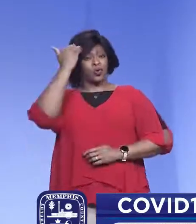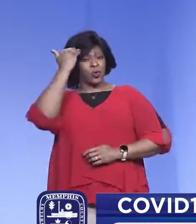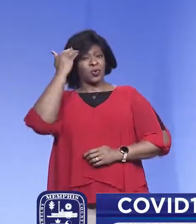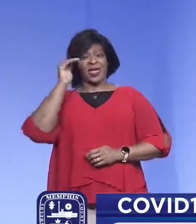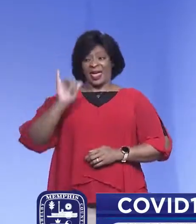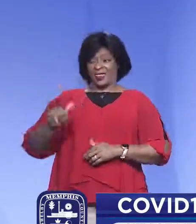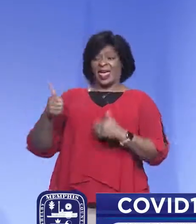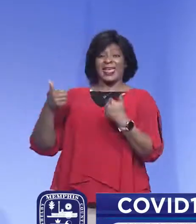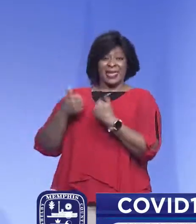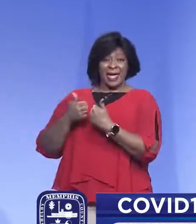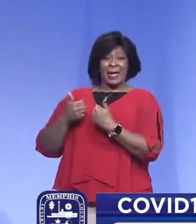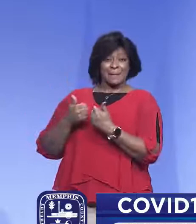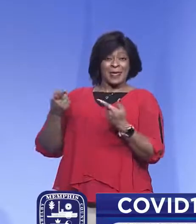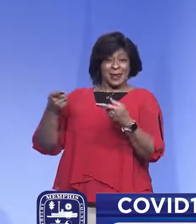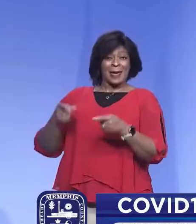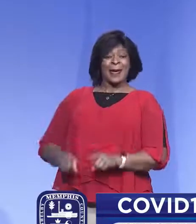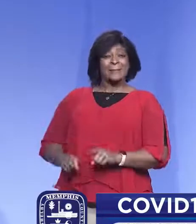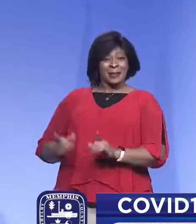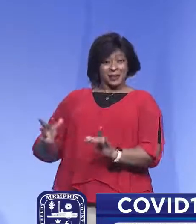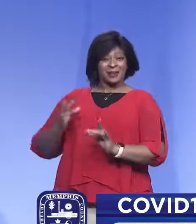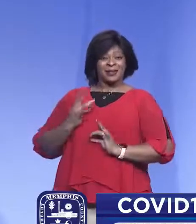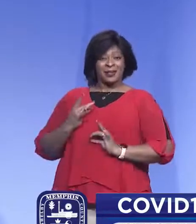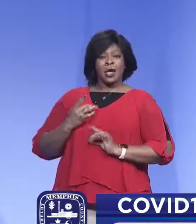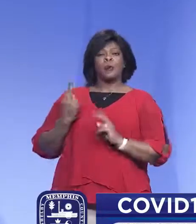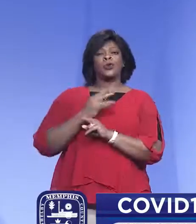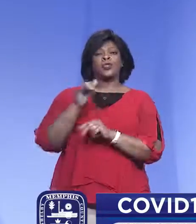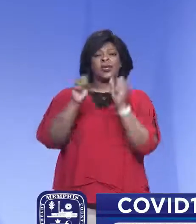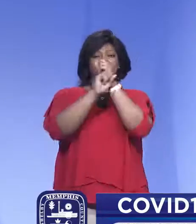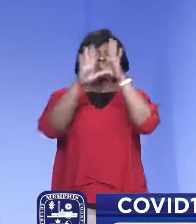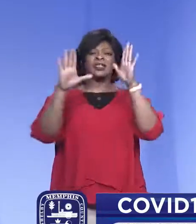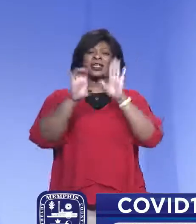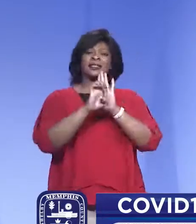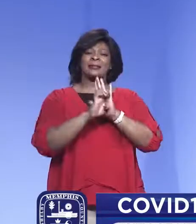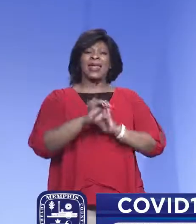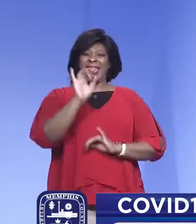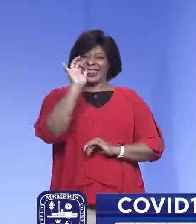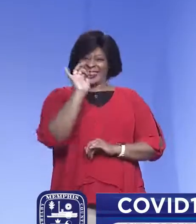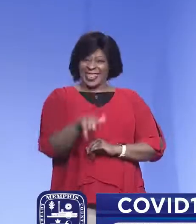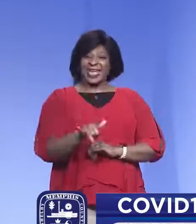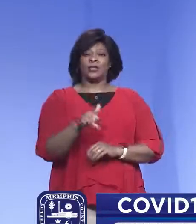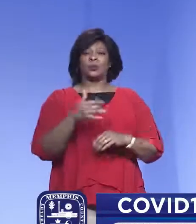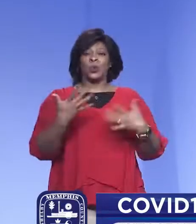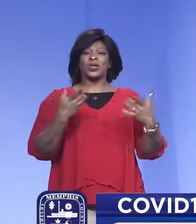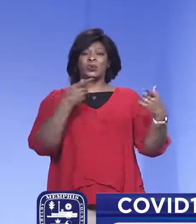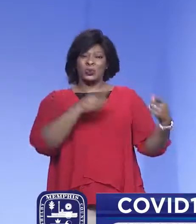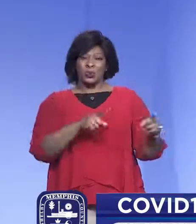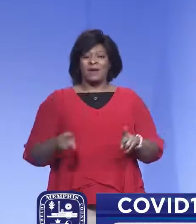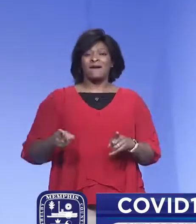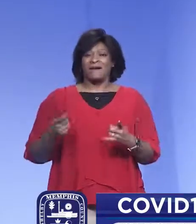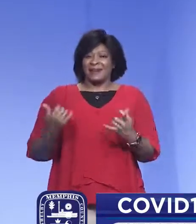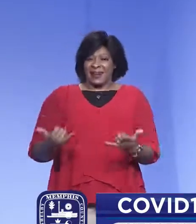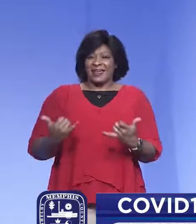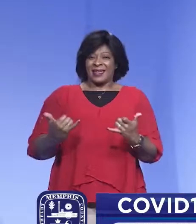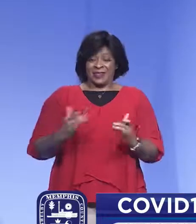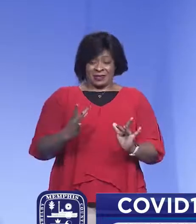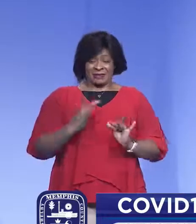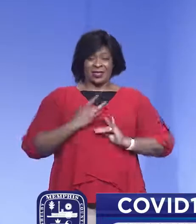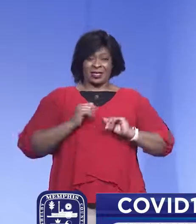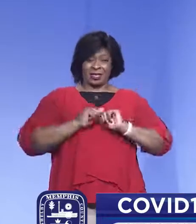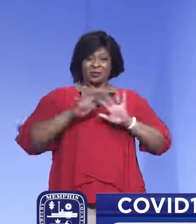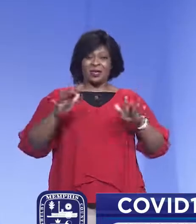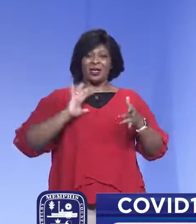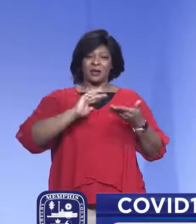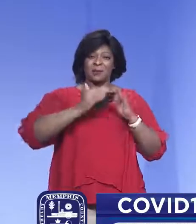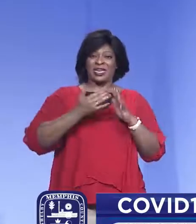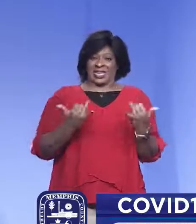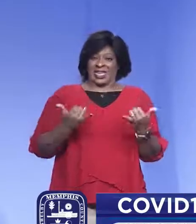was at that game. So I'm using that just as a visual example to say that's the kind of volume of infection that we have in our